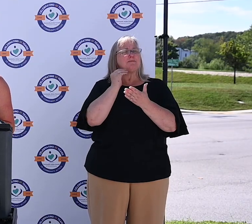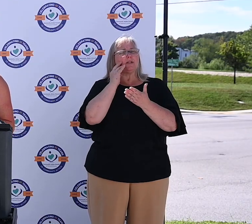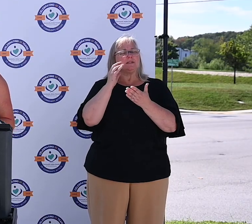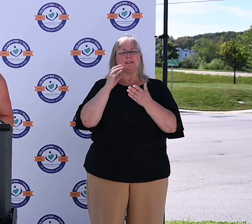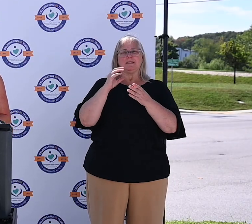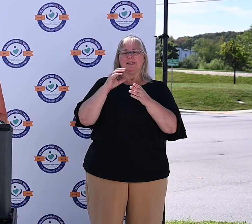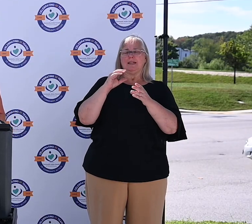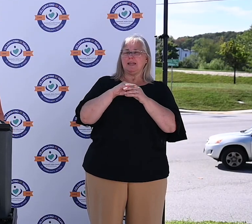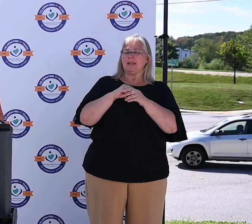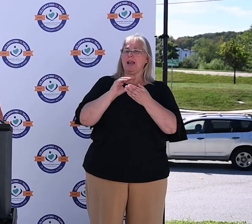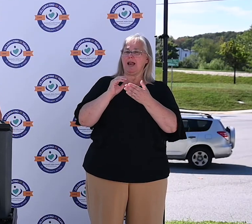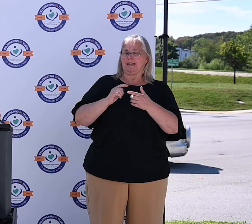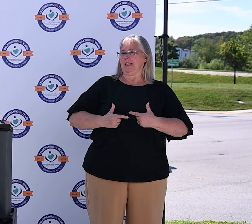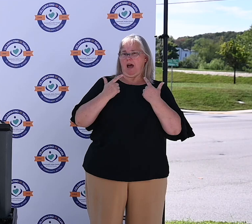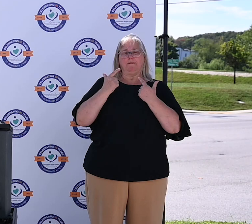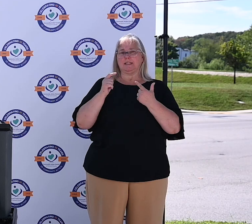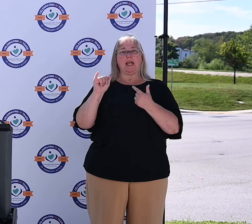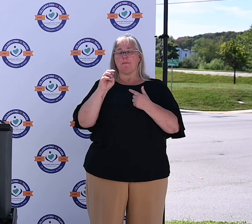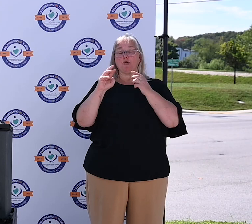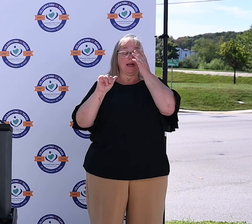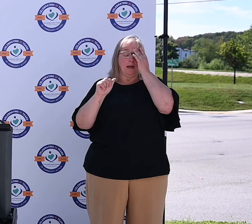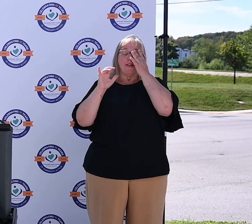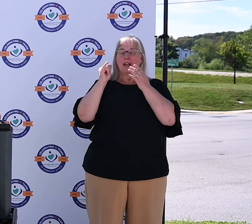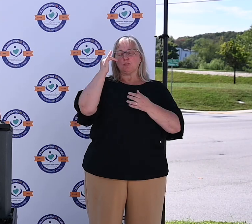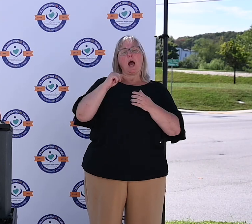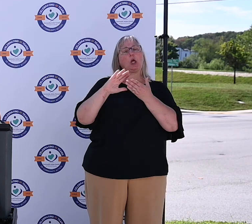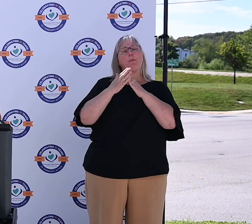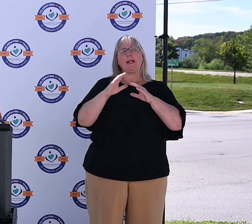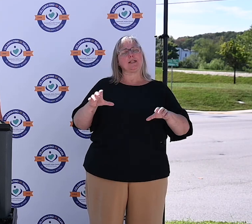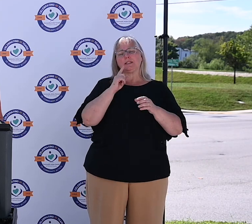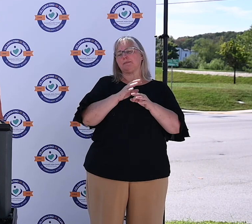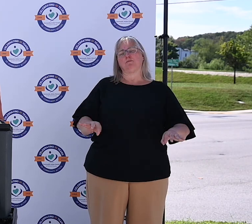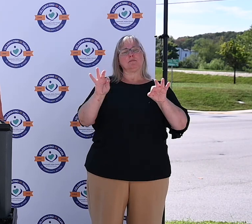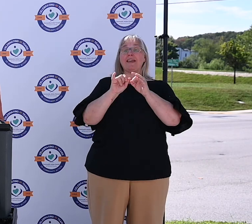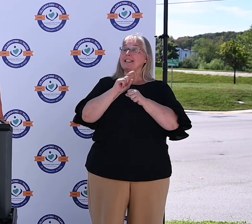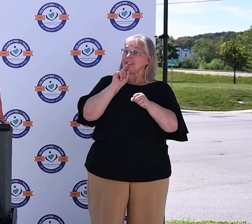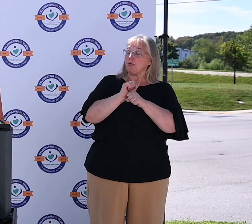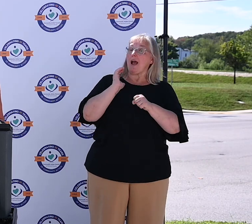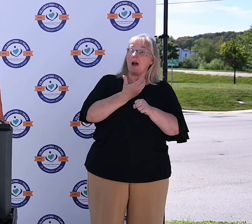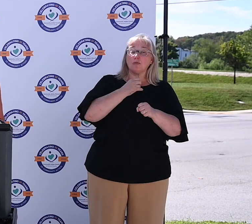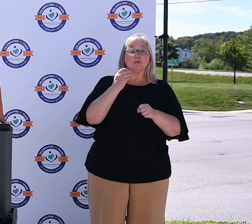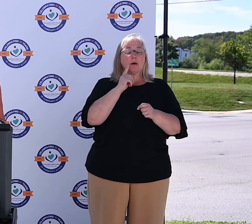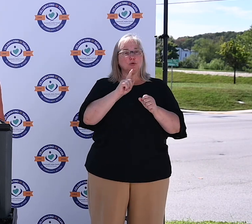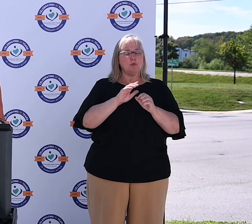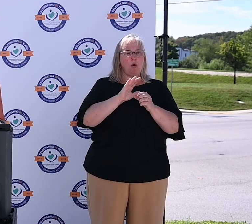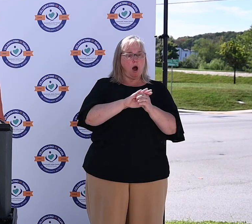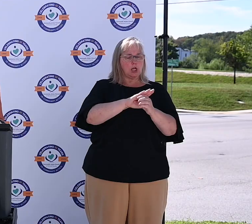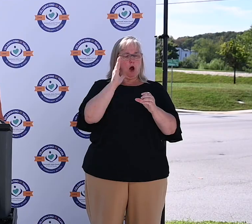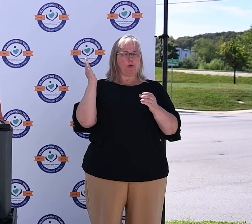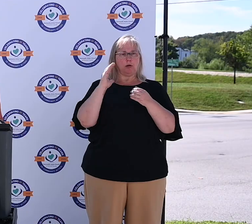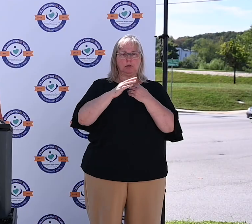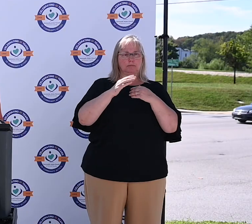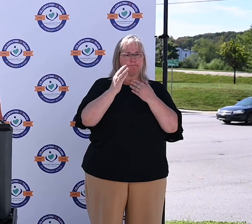Maria. That's why community action is so essential. It's literally our job to uncover those causes and